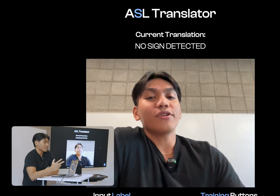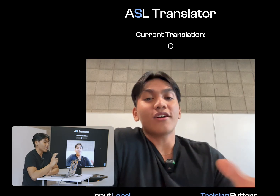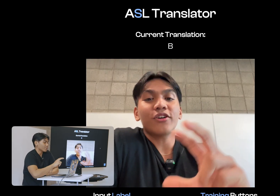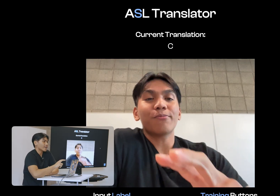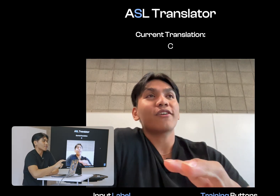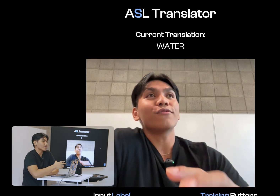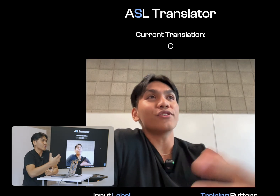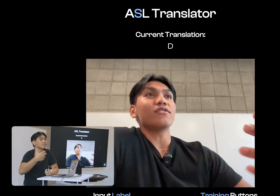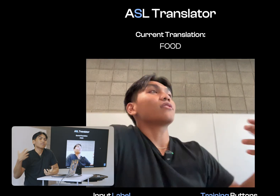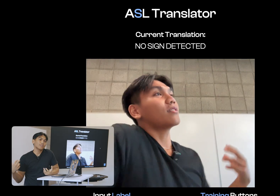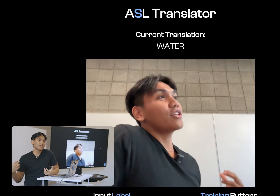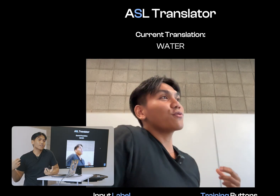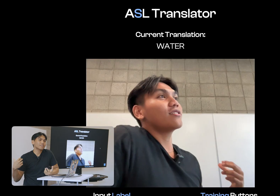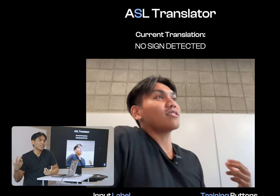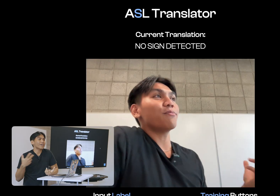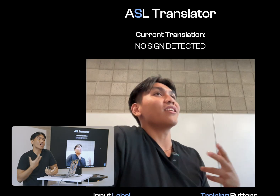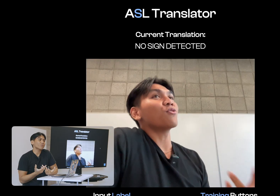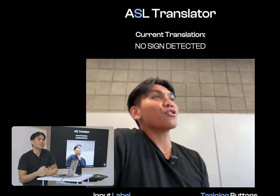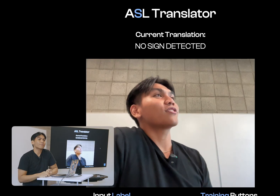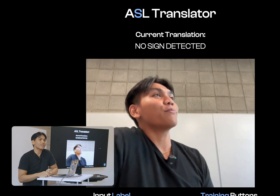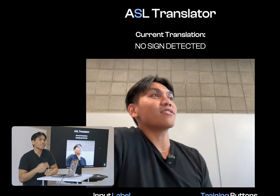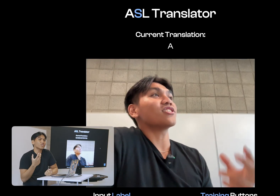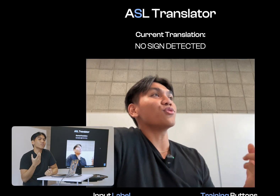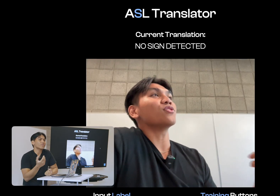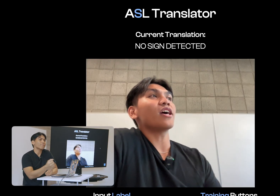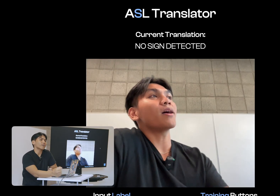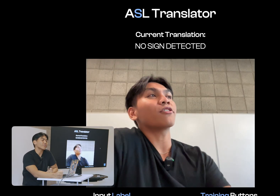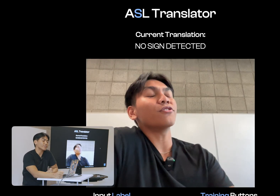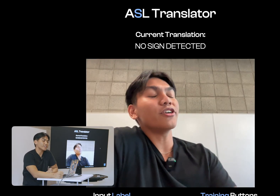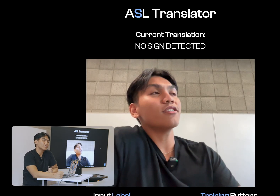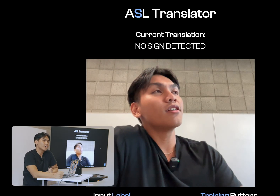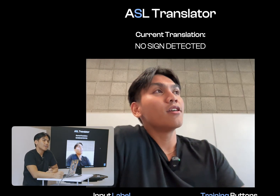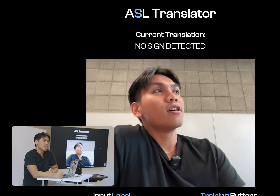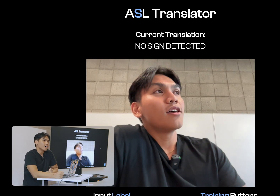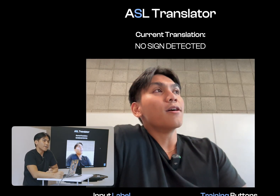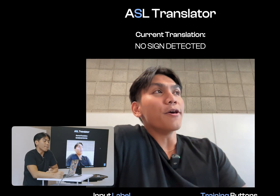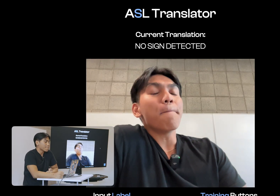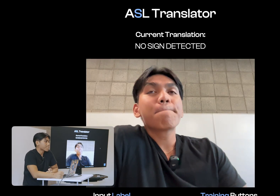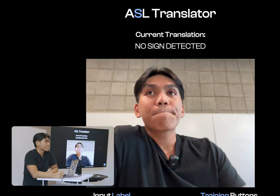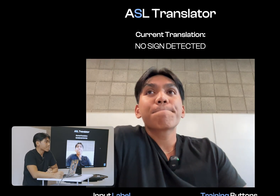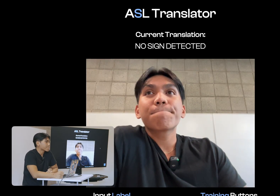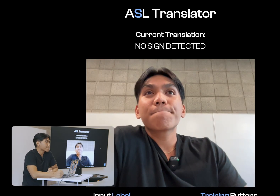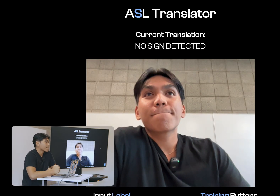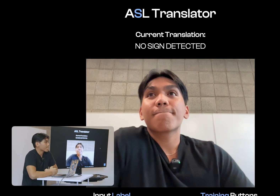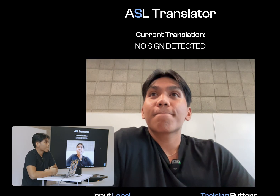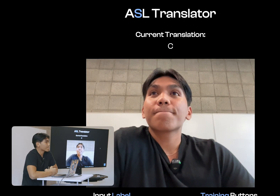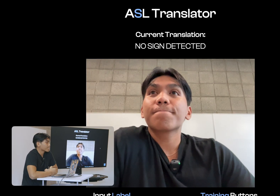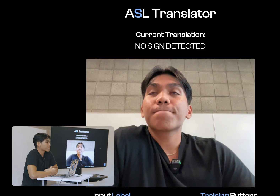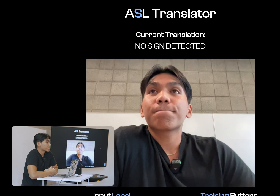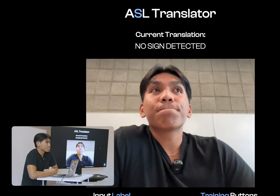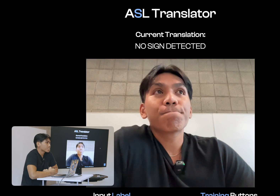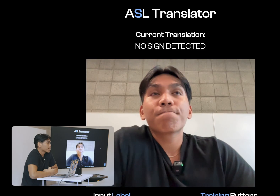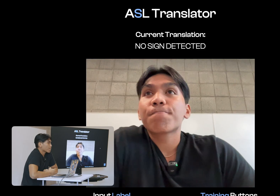train it with a cluttered background versus this one, it might not work because it's used to that background already. Yeah. That is a neat